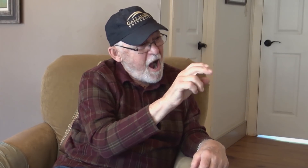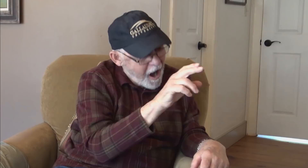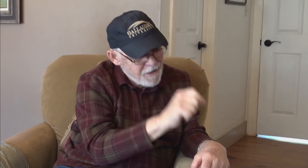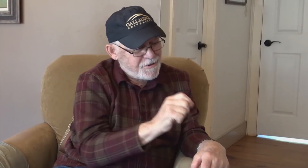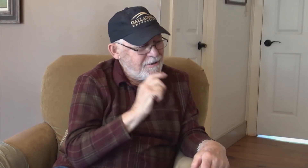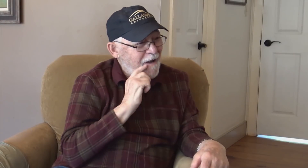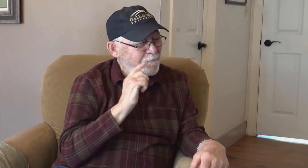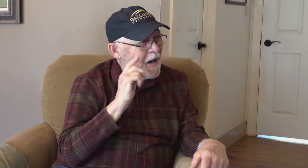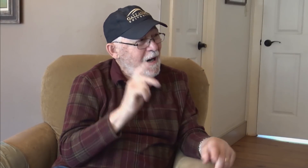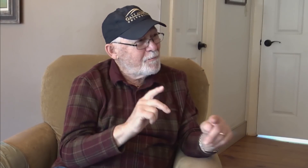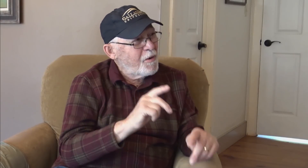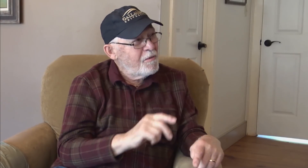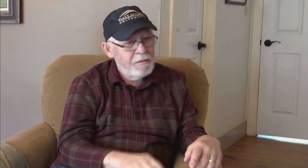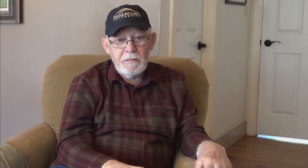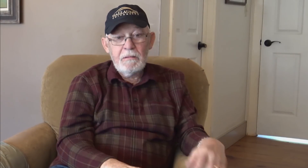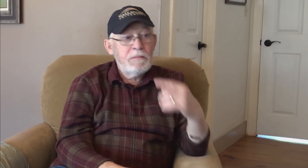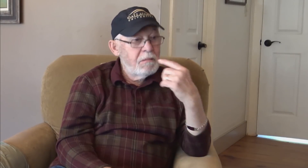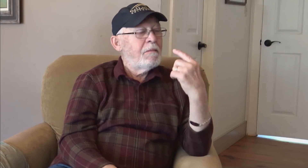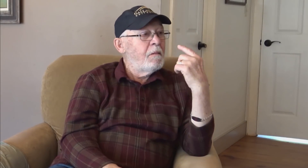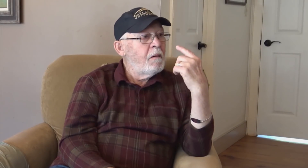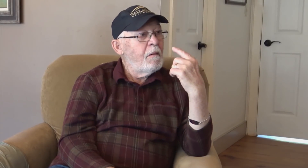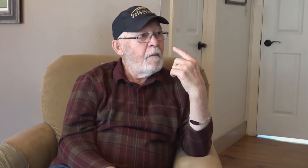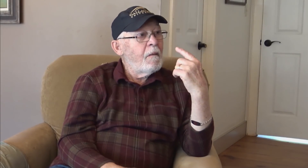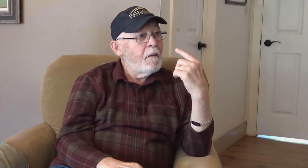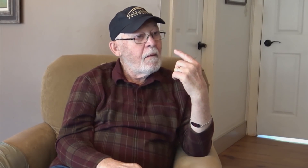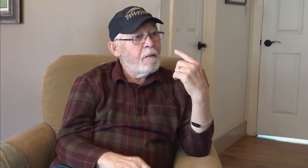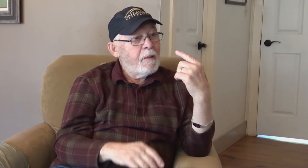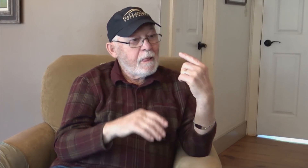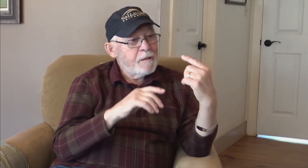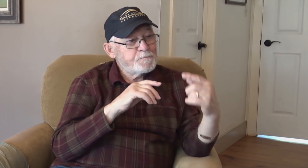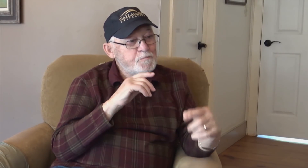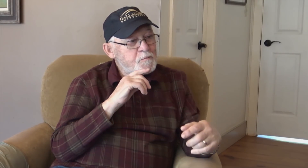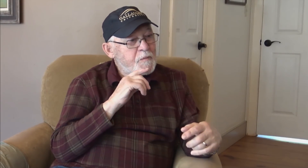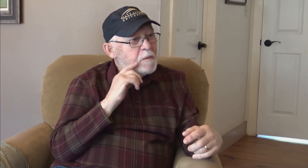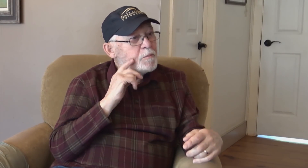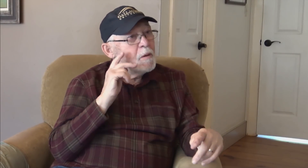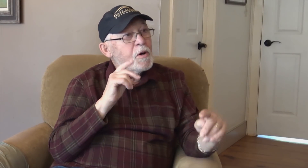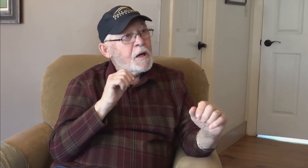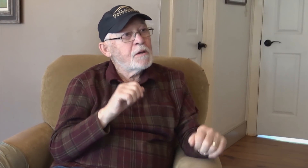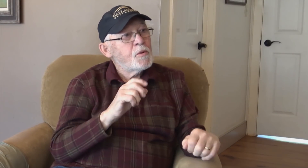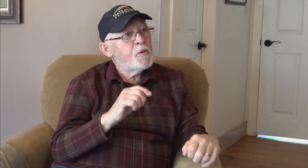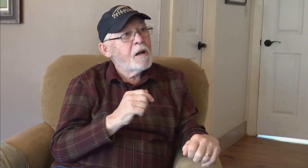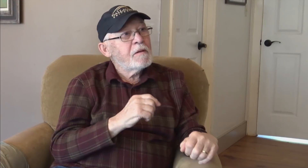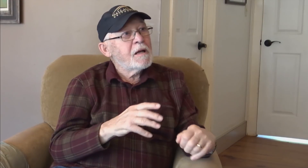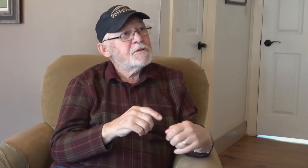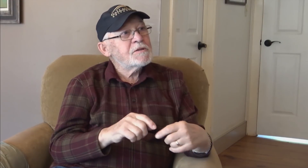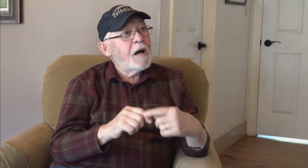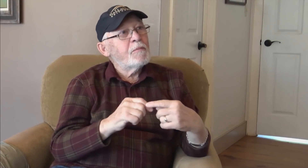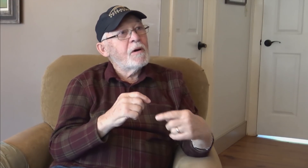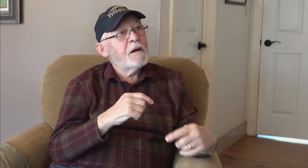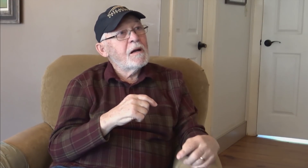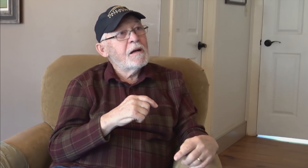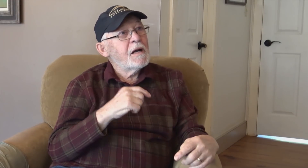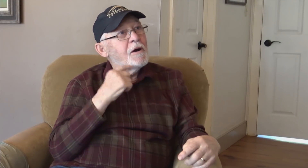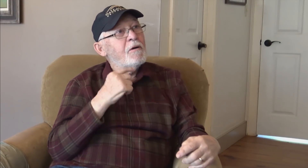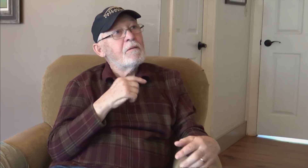It even shocked us, our own deaf people. We were shocked that we can do